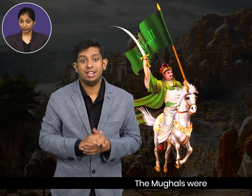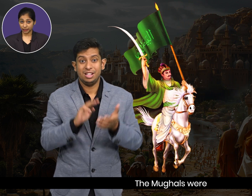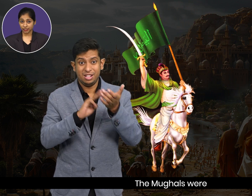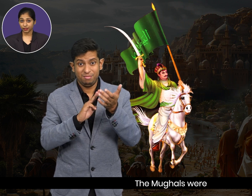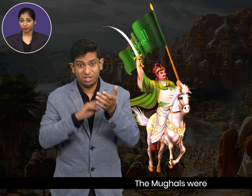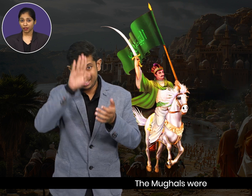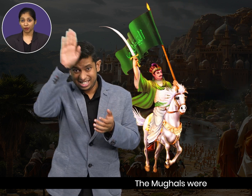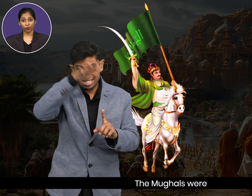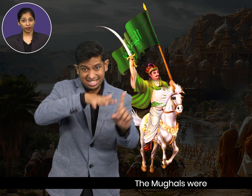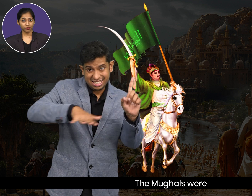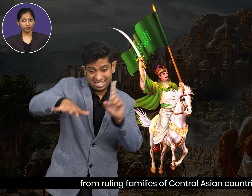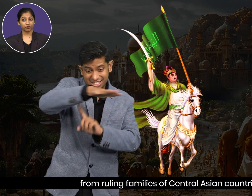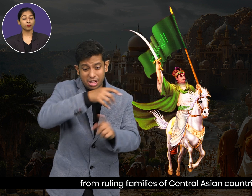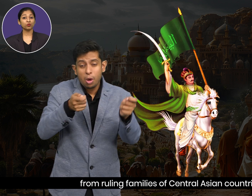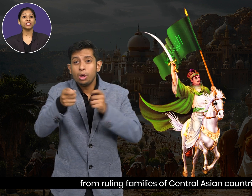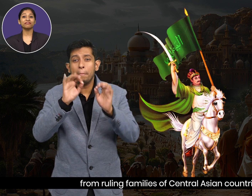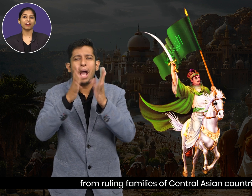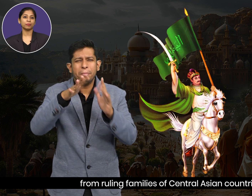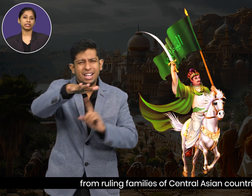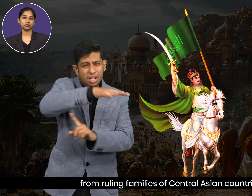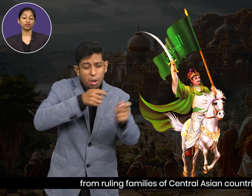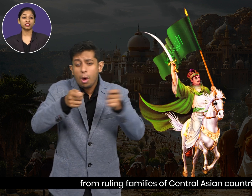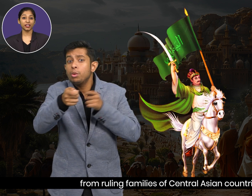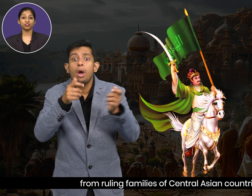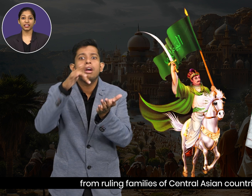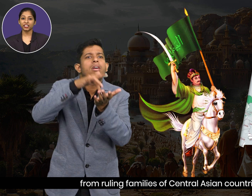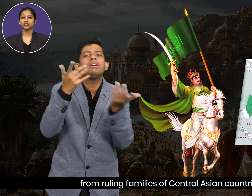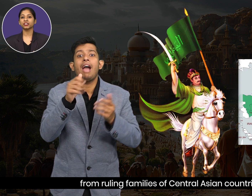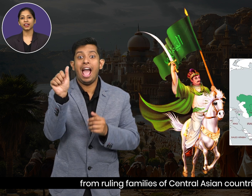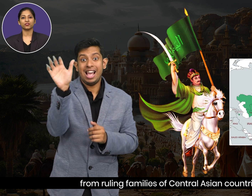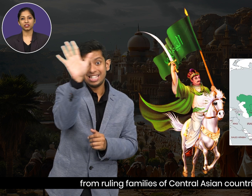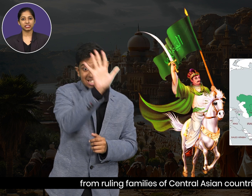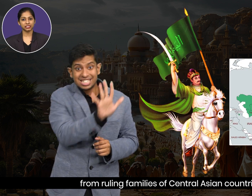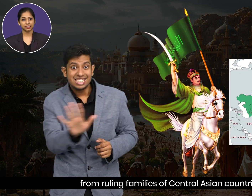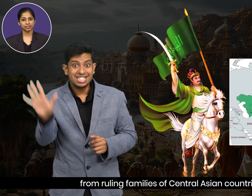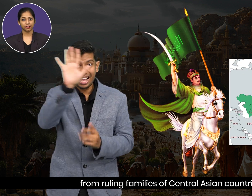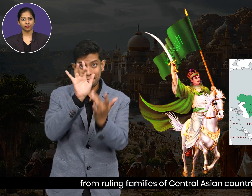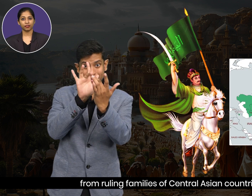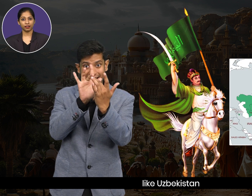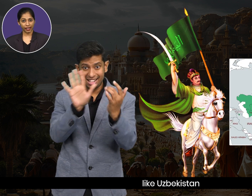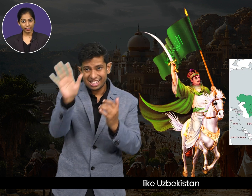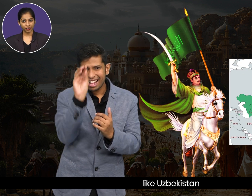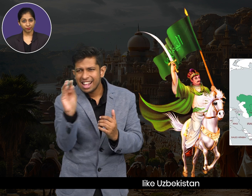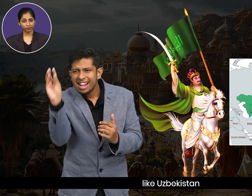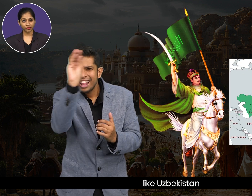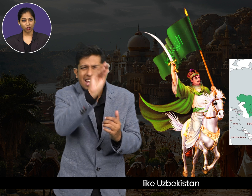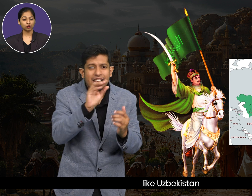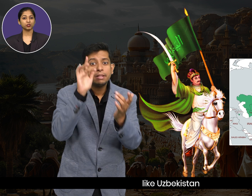The Mughals were from ruling families of Central Asian countries